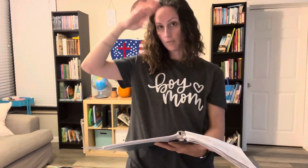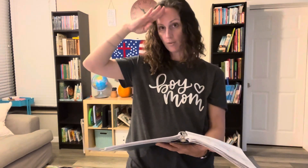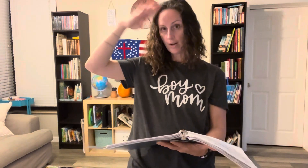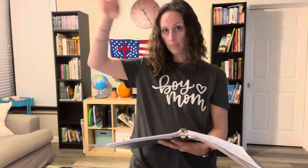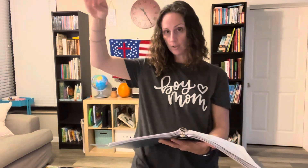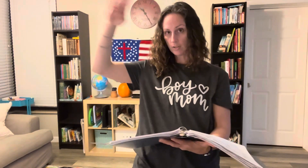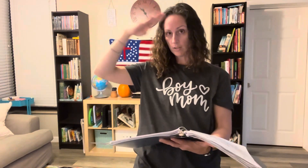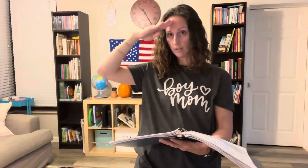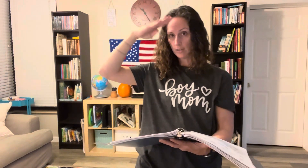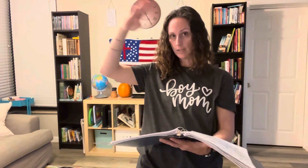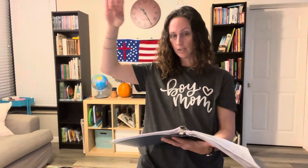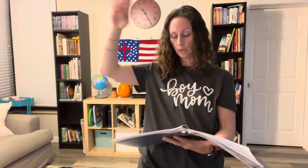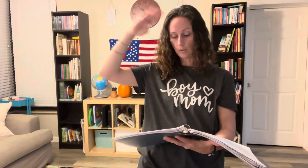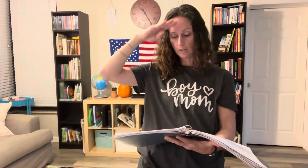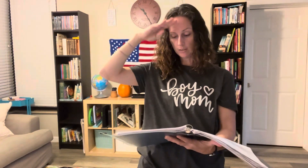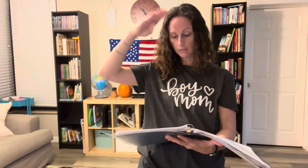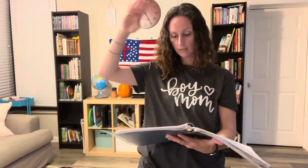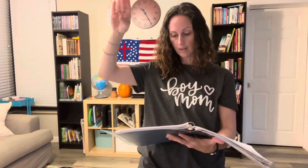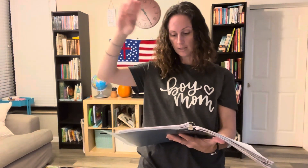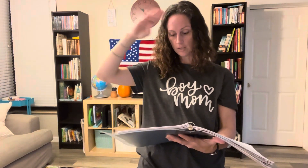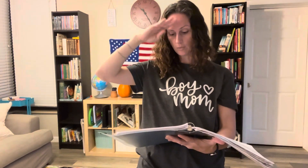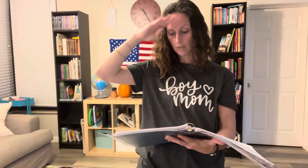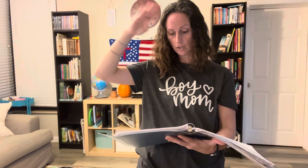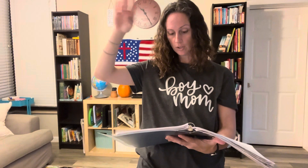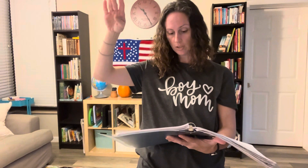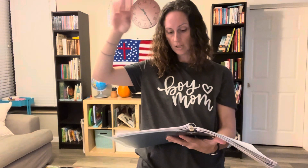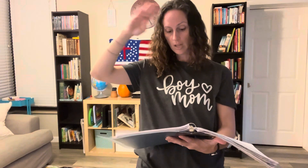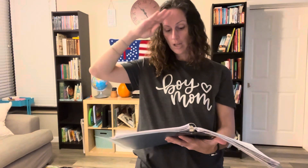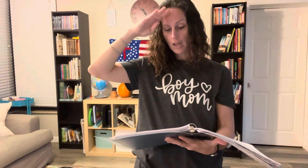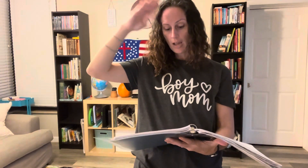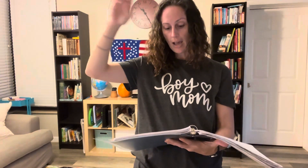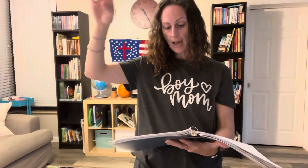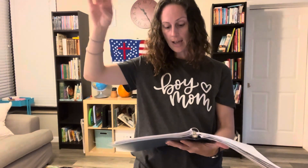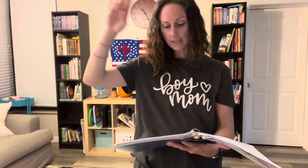Grant, we're just gonna, he's saluting as he surrenders. And